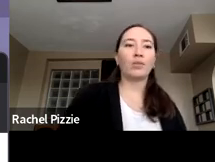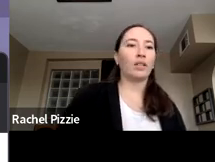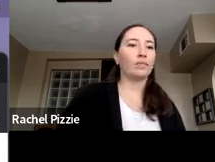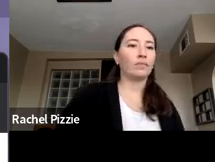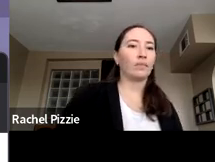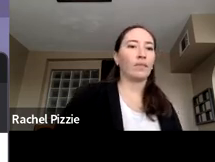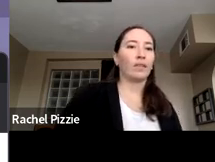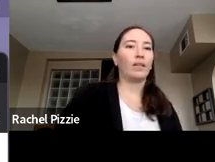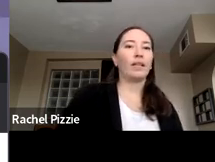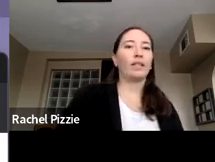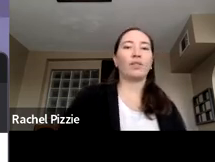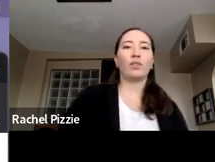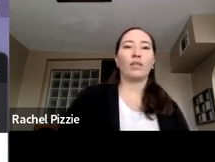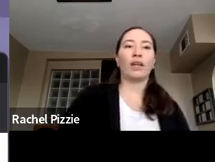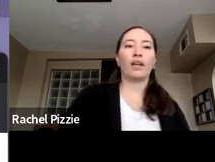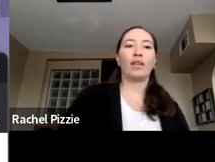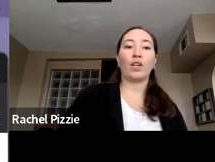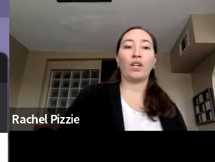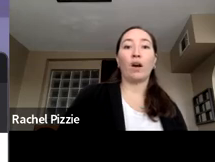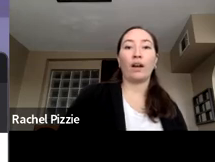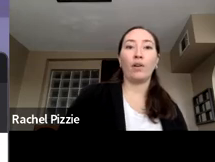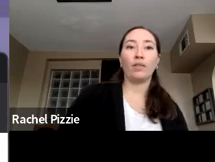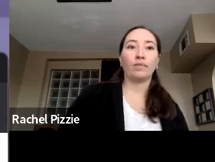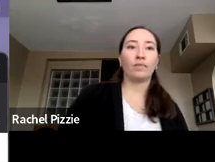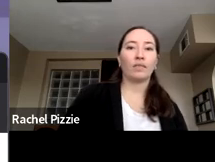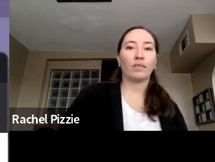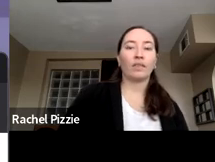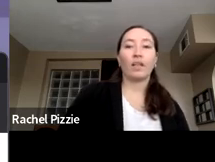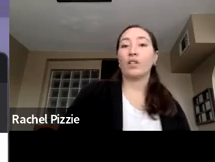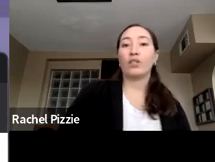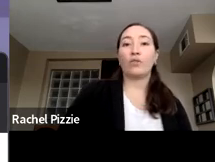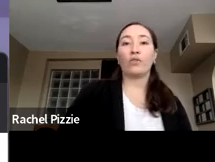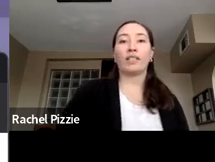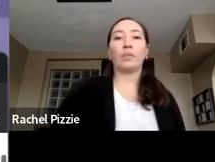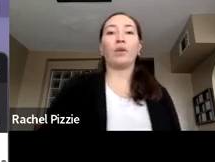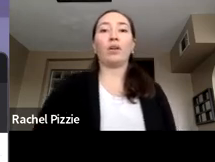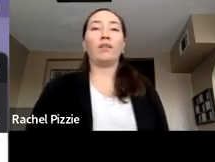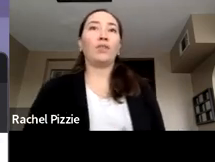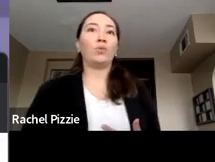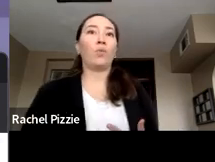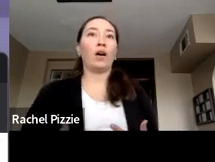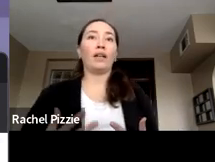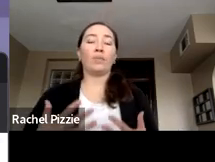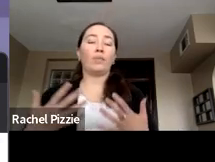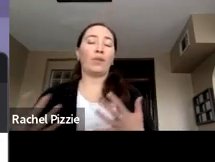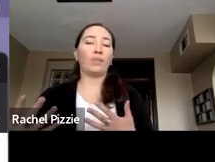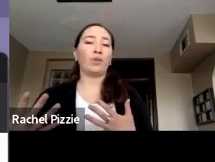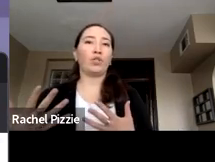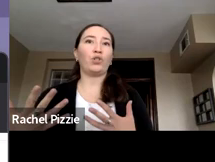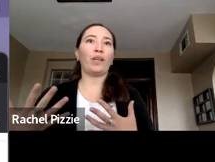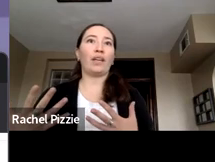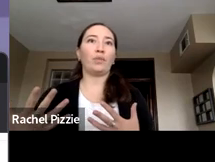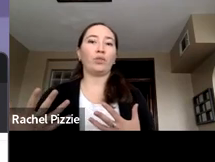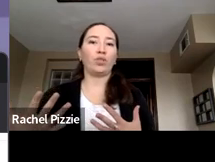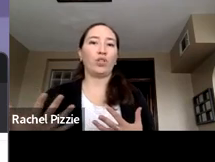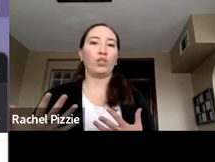Another option is also using the QR code. So for example, if you want people